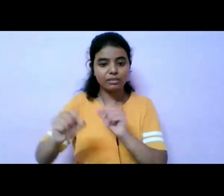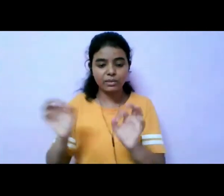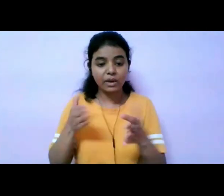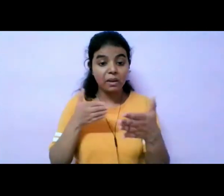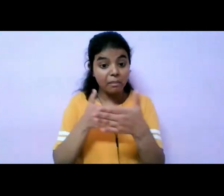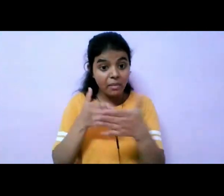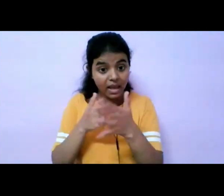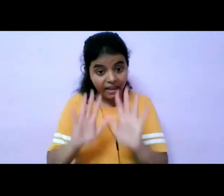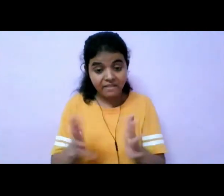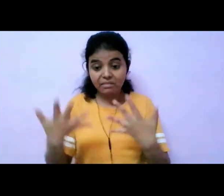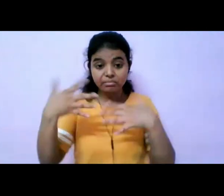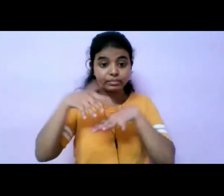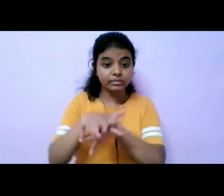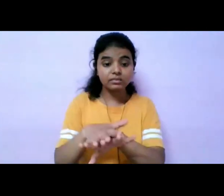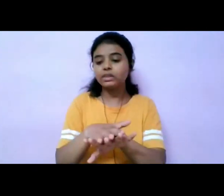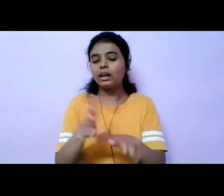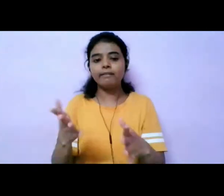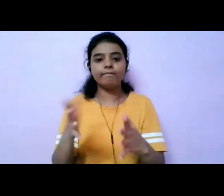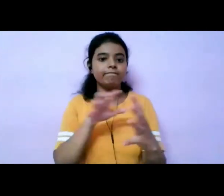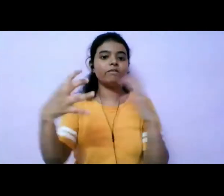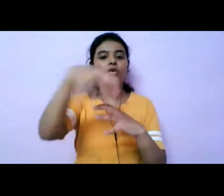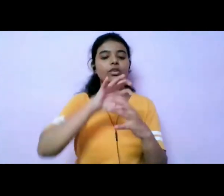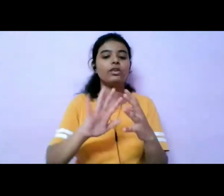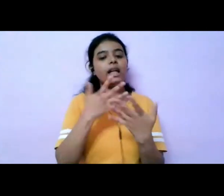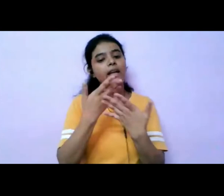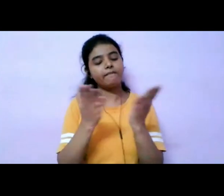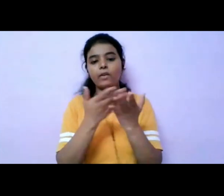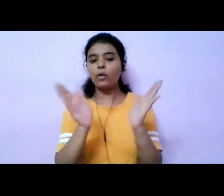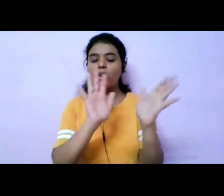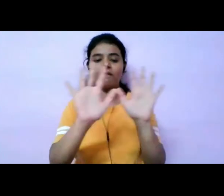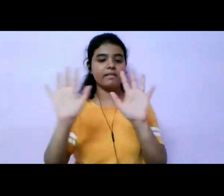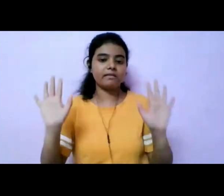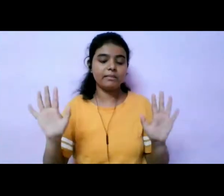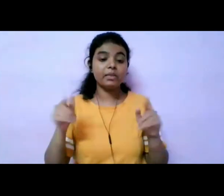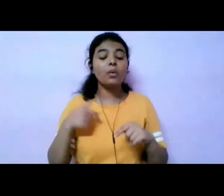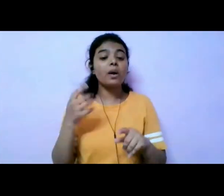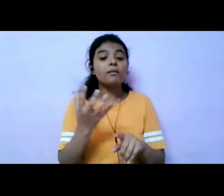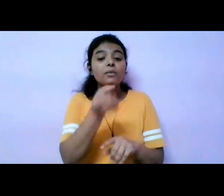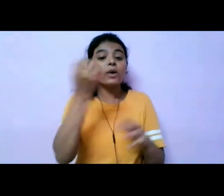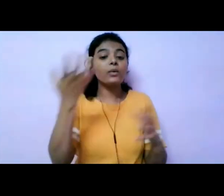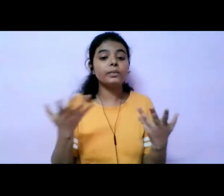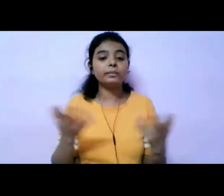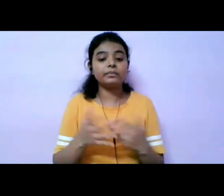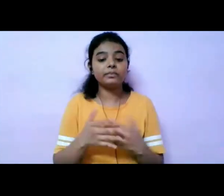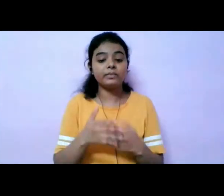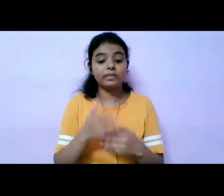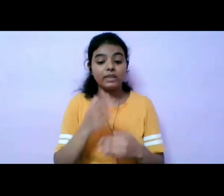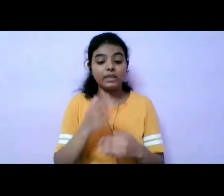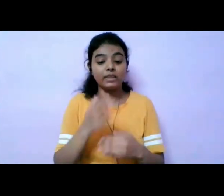to inclusion across the globe. One also finds that disability